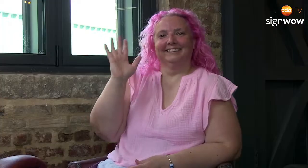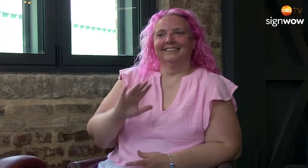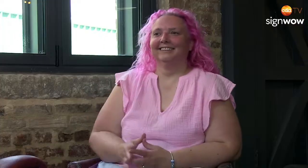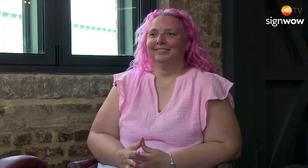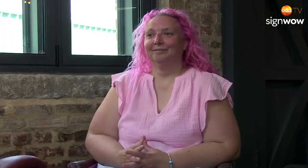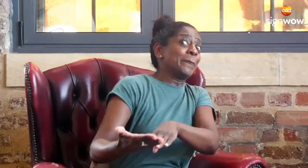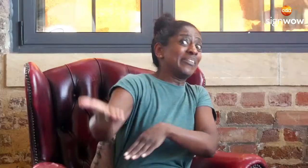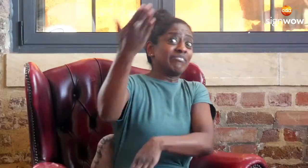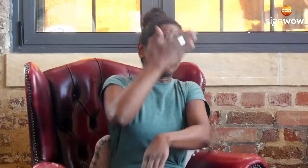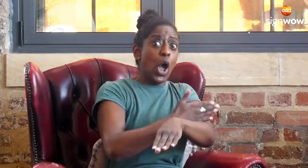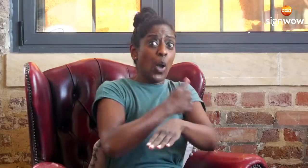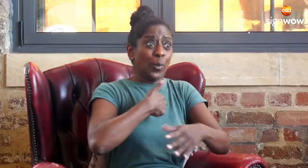there.